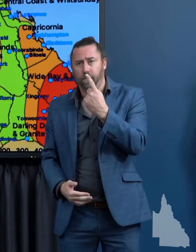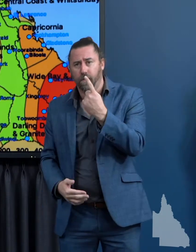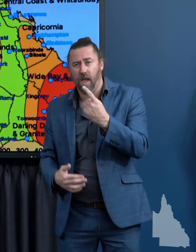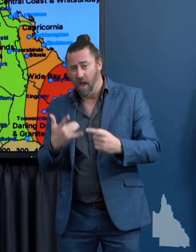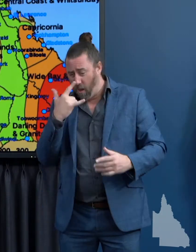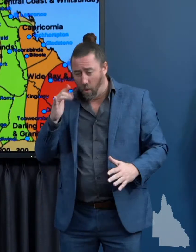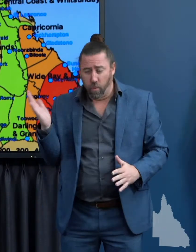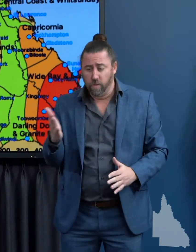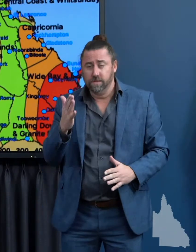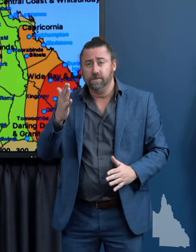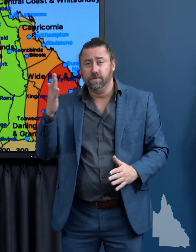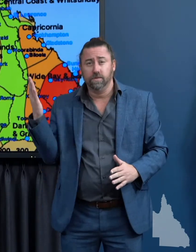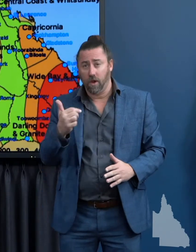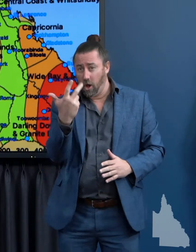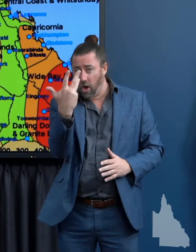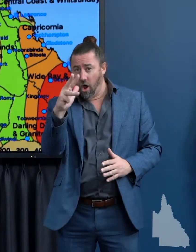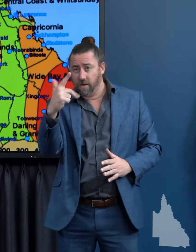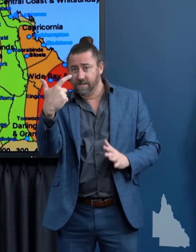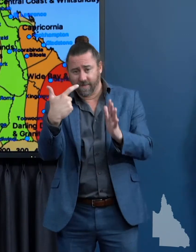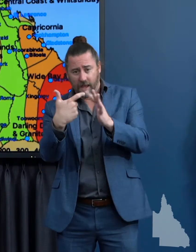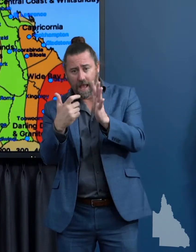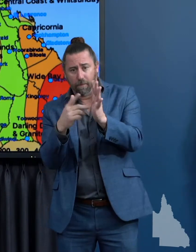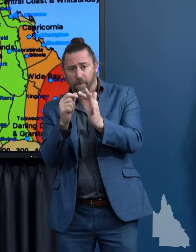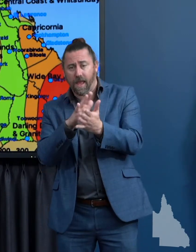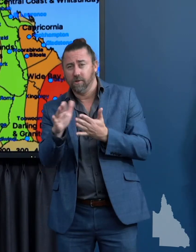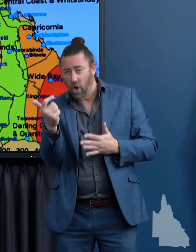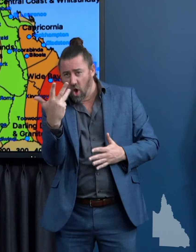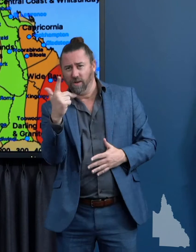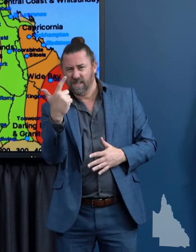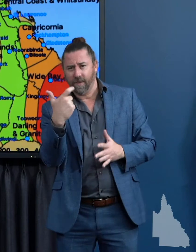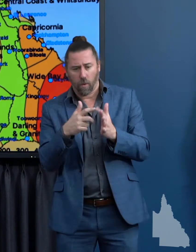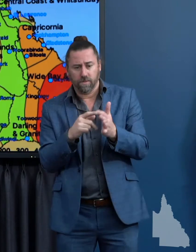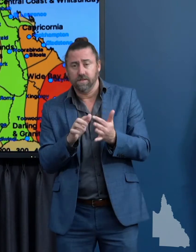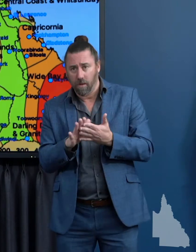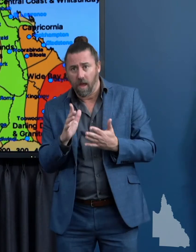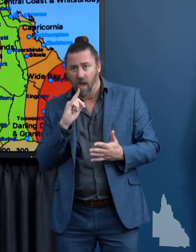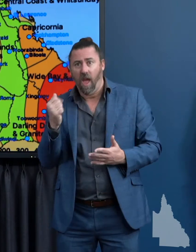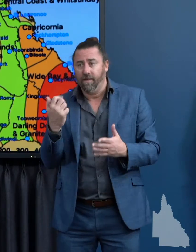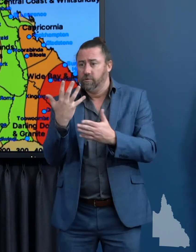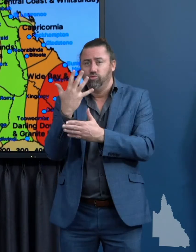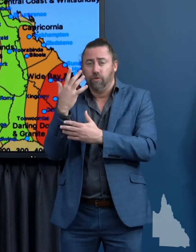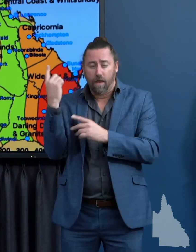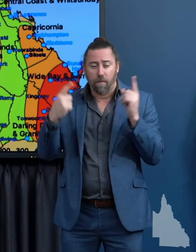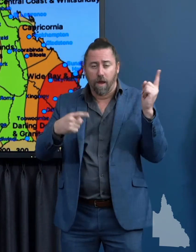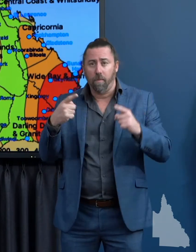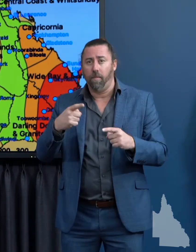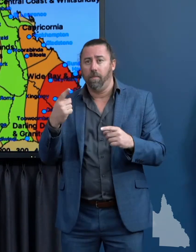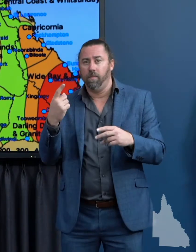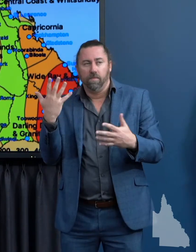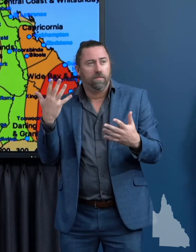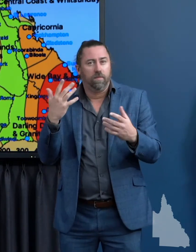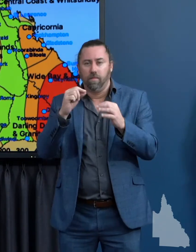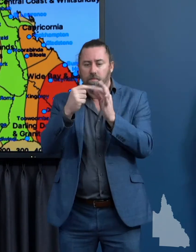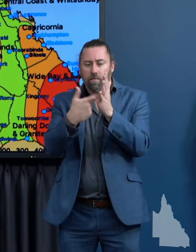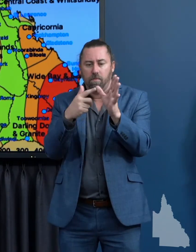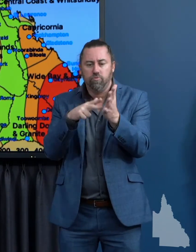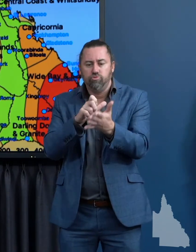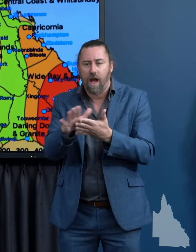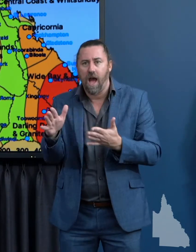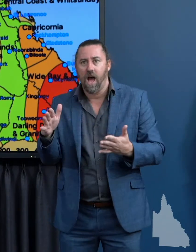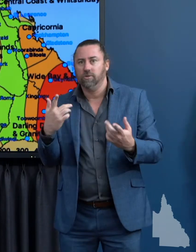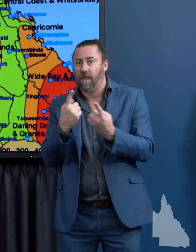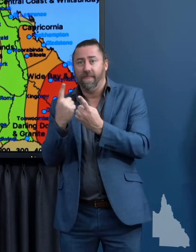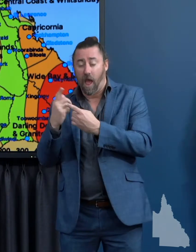winds, 97 km/h winds. We have a lot of debris as a result of the flooding, and the situation will become